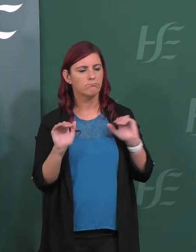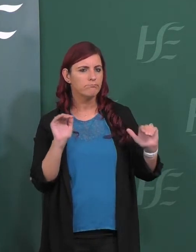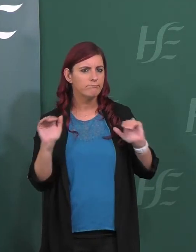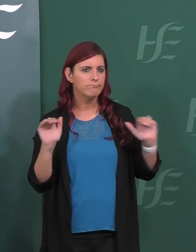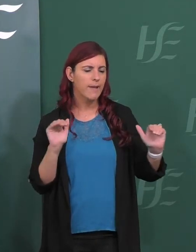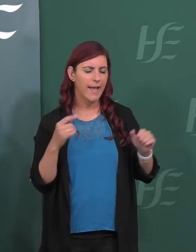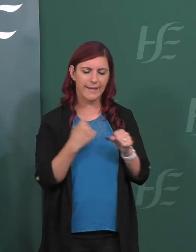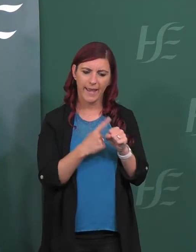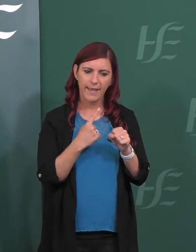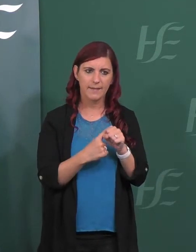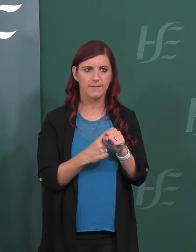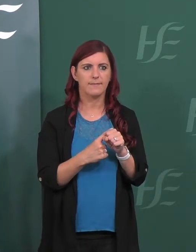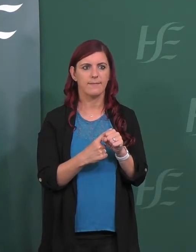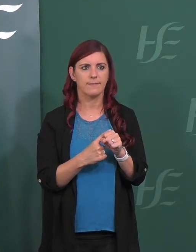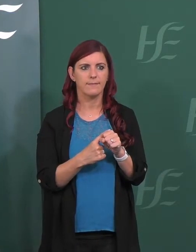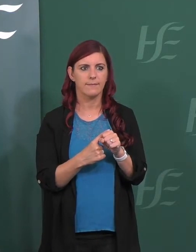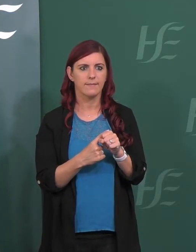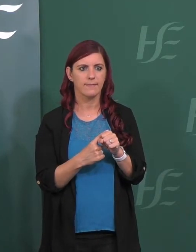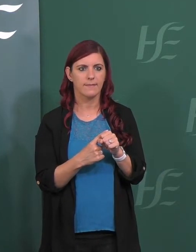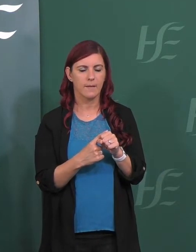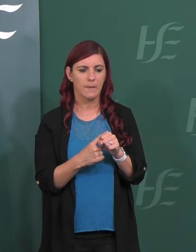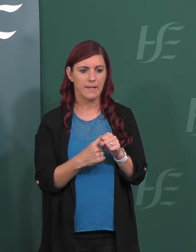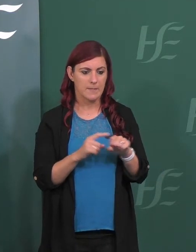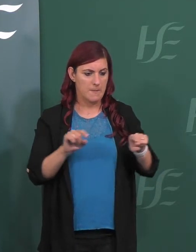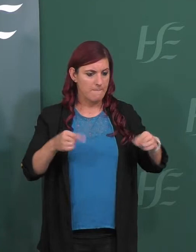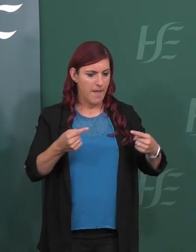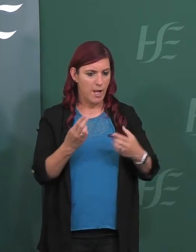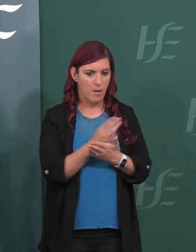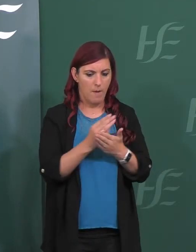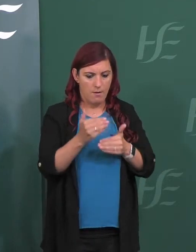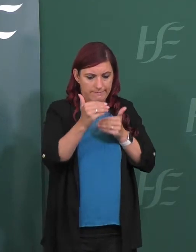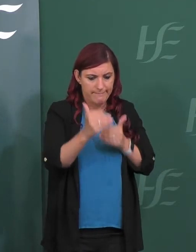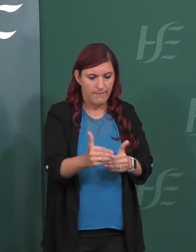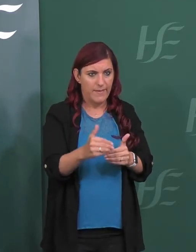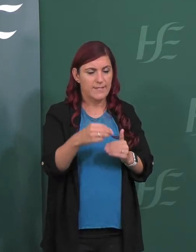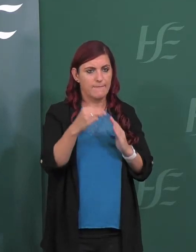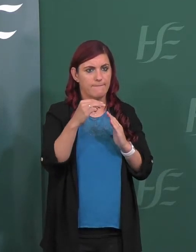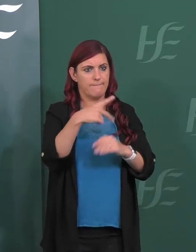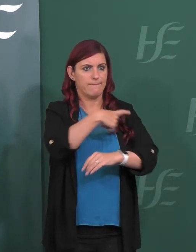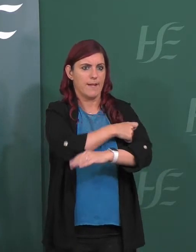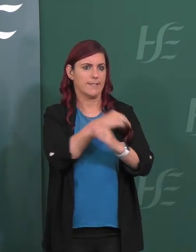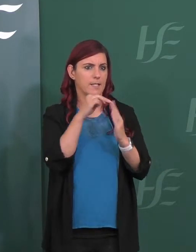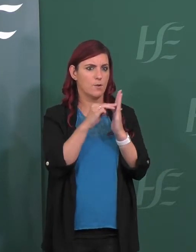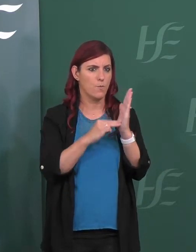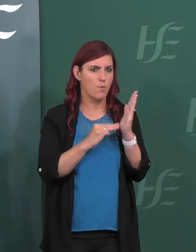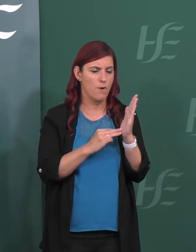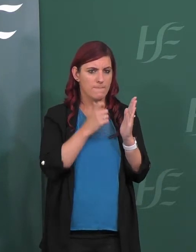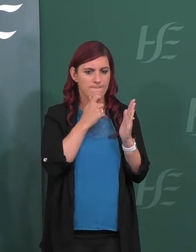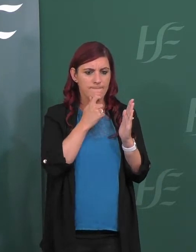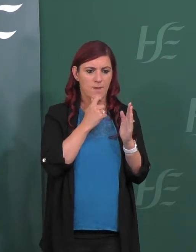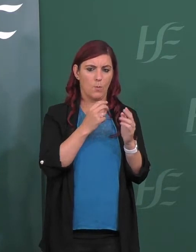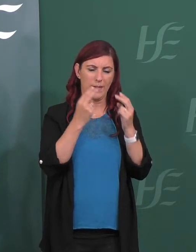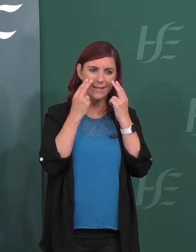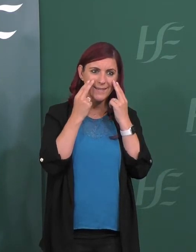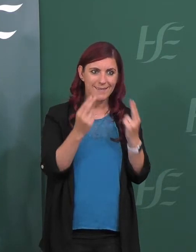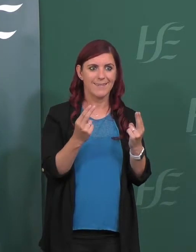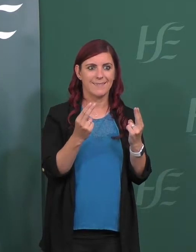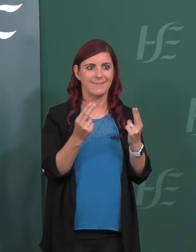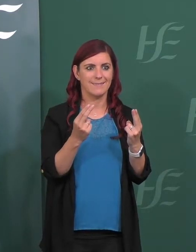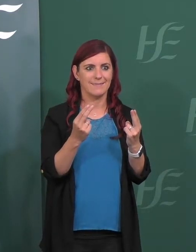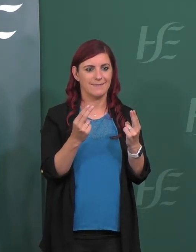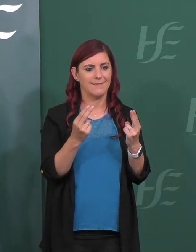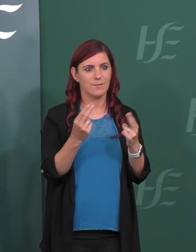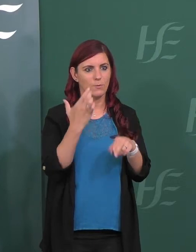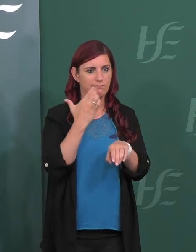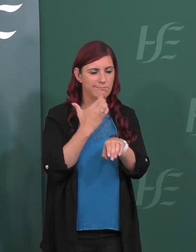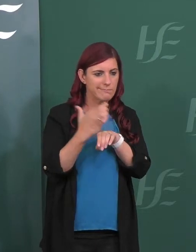before, as we are in the final phases of this vaccination programme, that we really need this time to continue